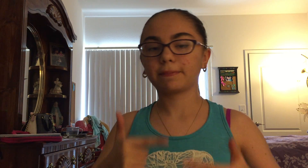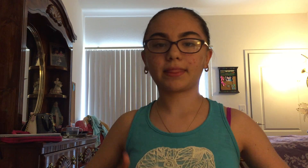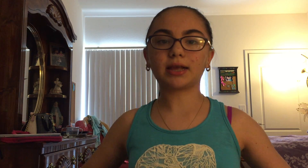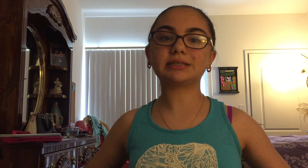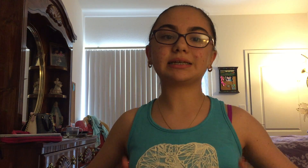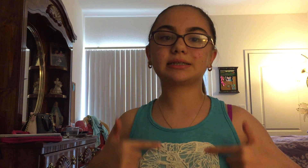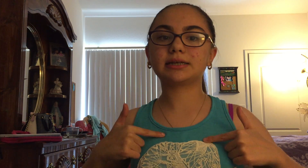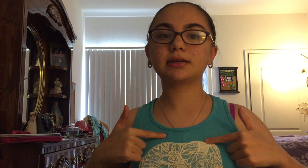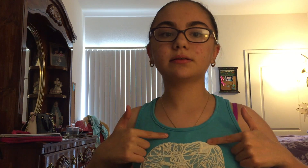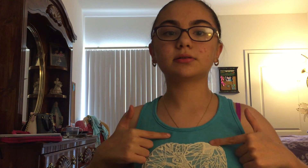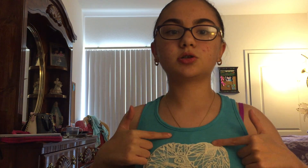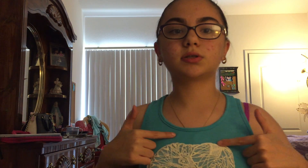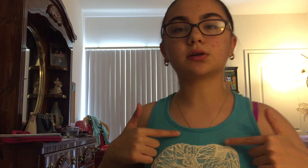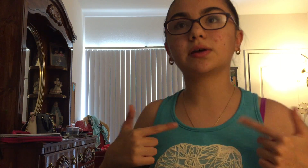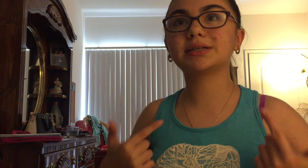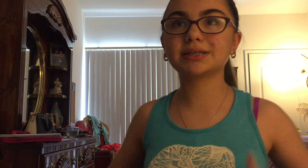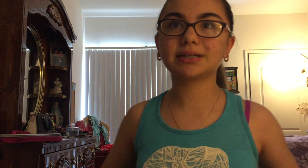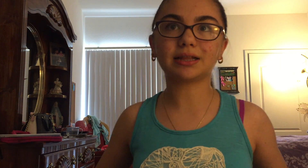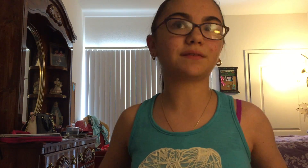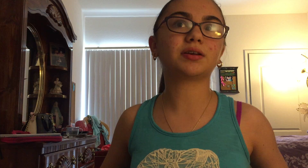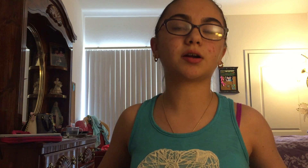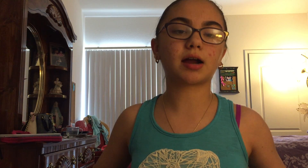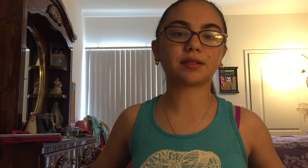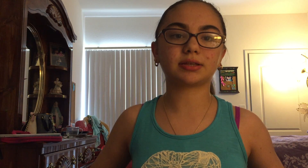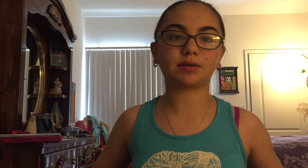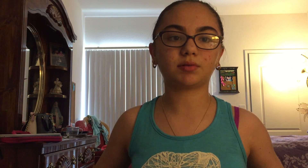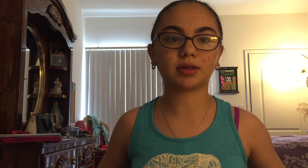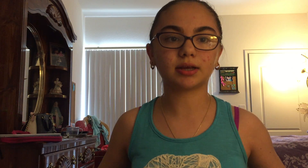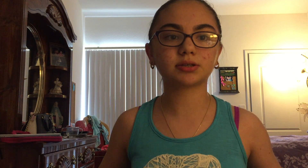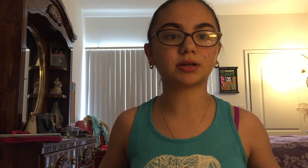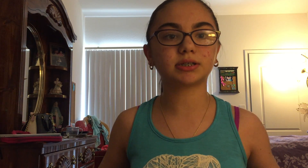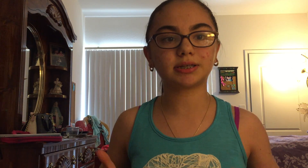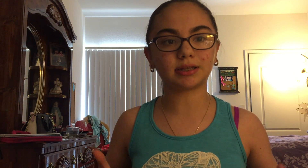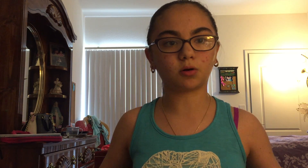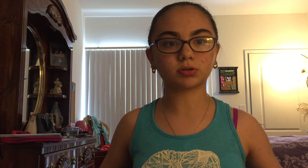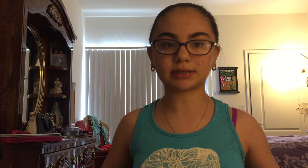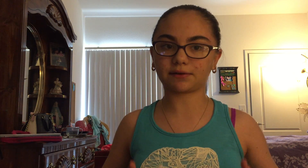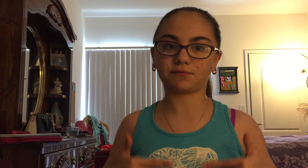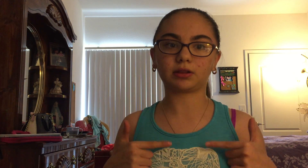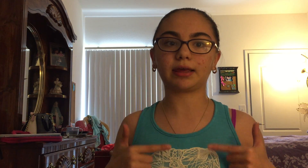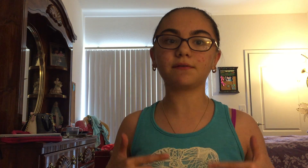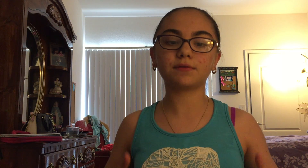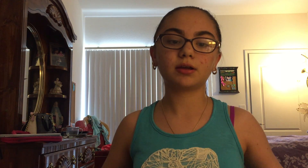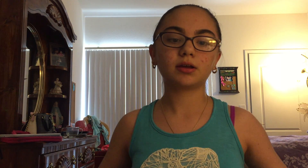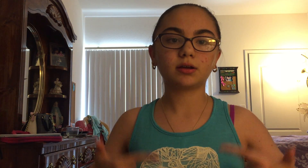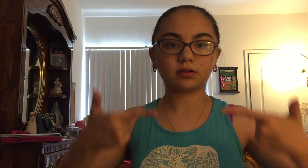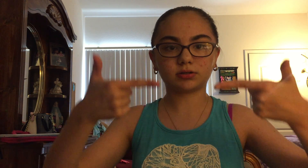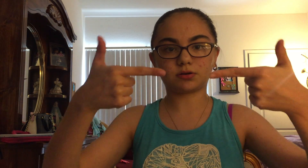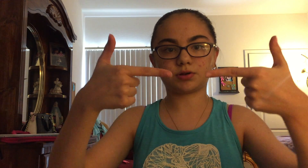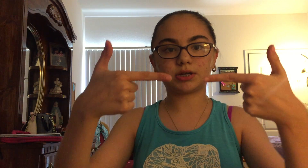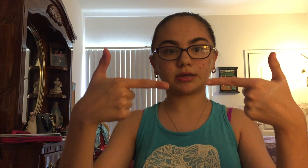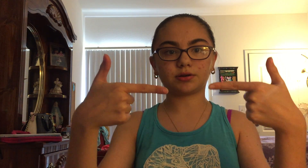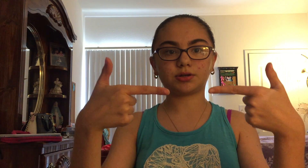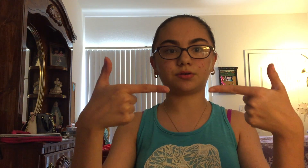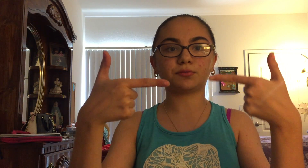stop existing so existing and living are kind of the same thing so I just did the old sign for live so you take your two